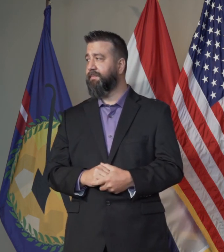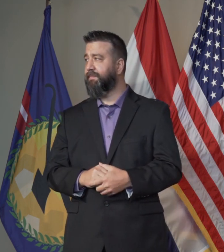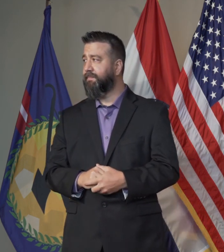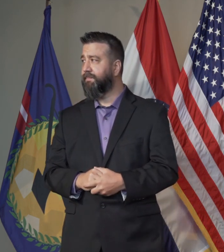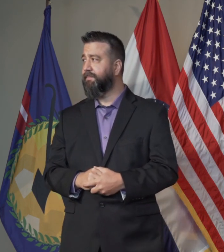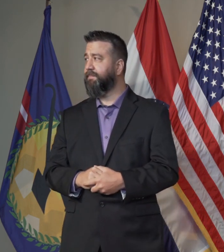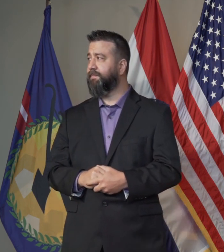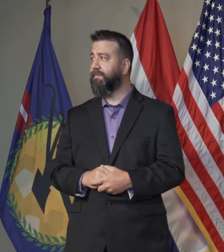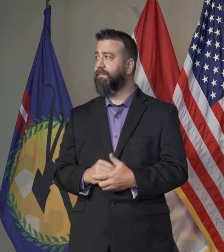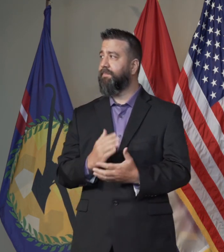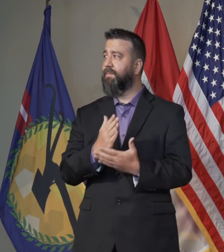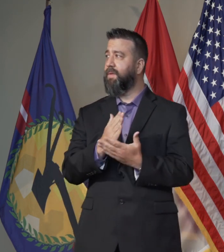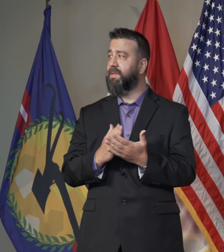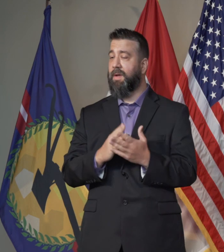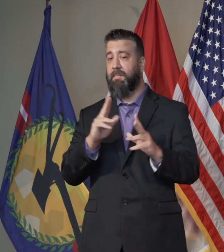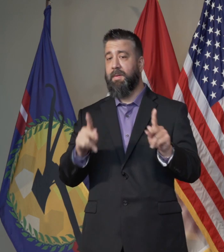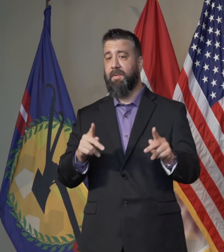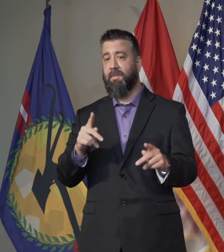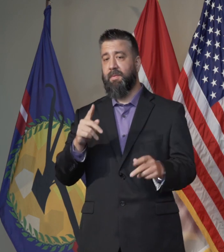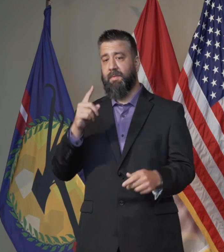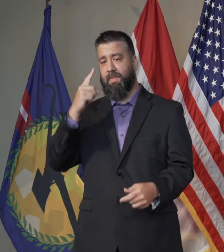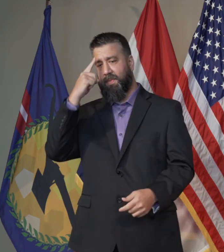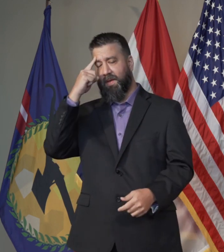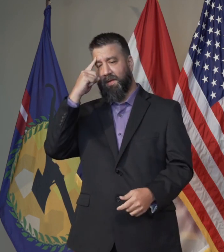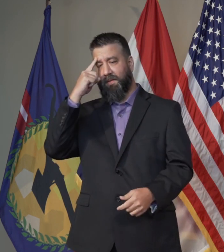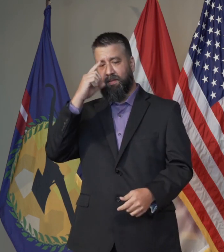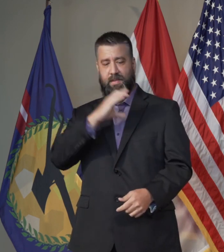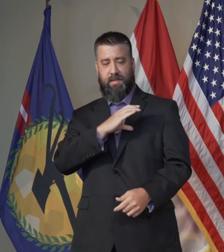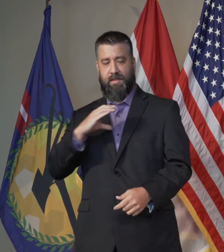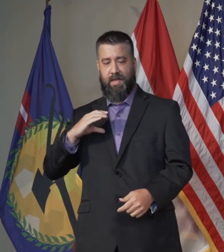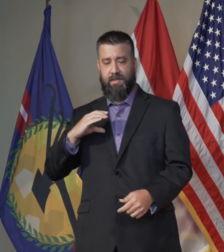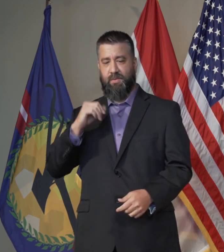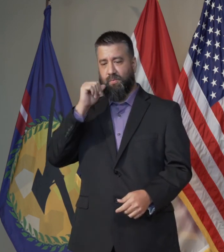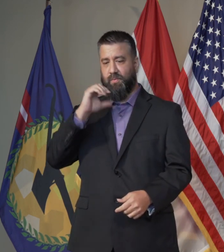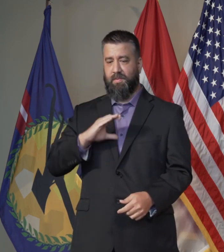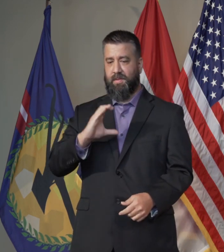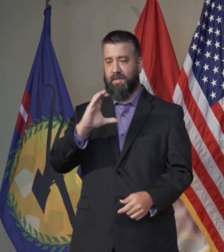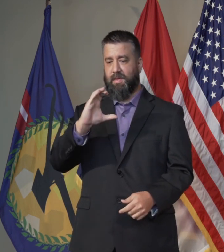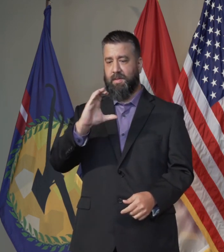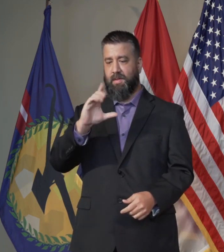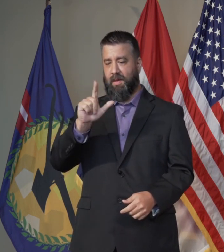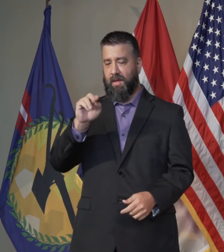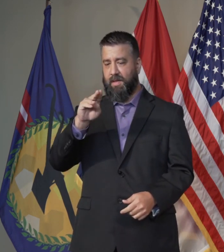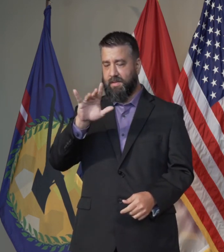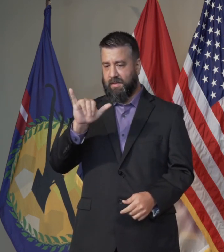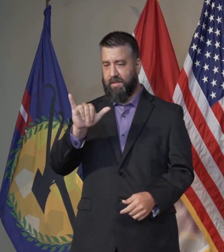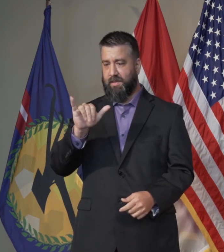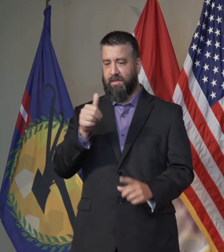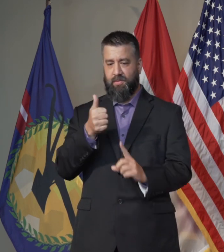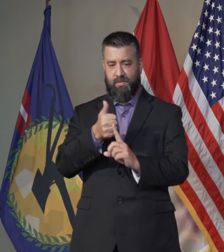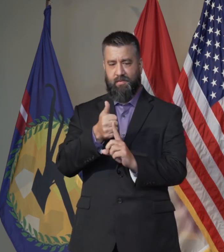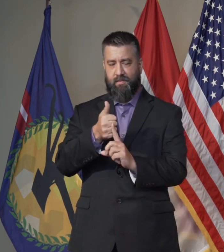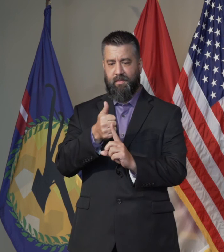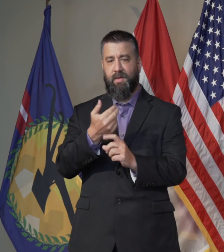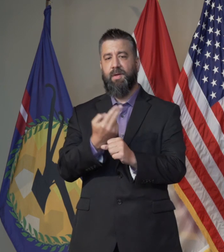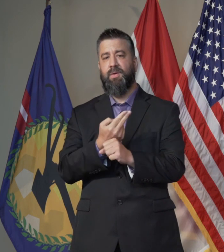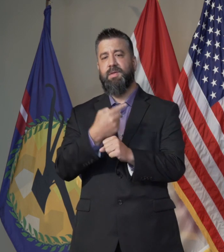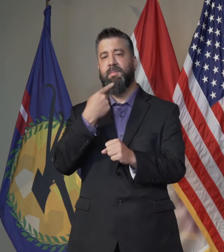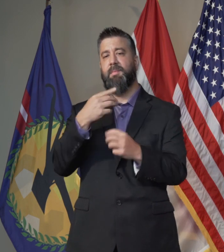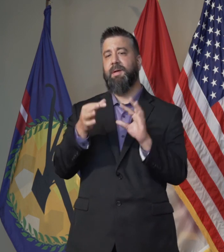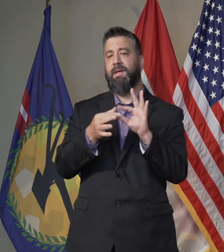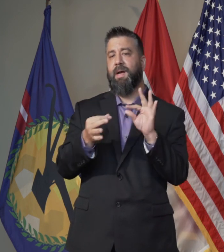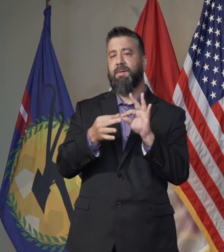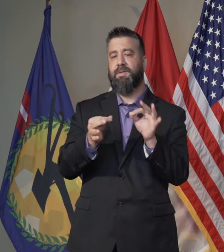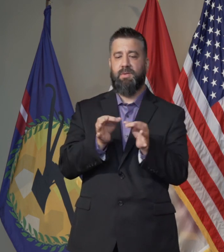there are some people that believe Councilwoman Clancy, Chairwoman Clancy, is using the public comments